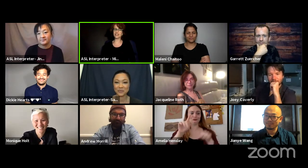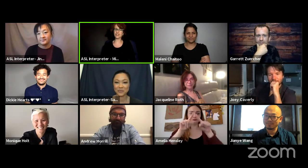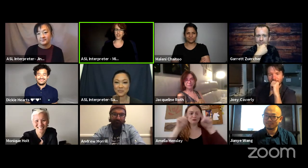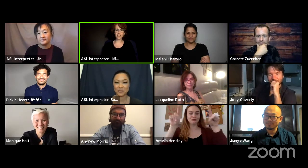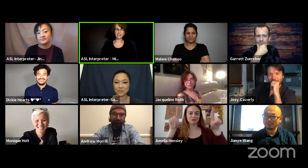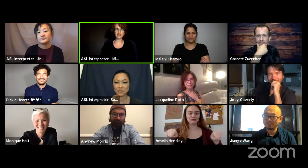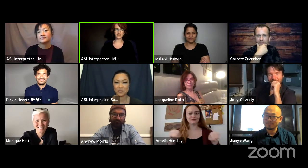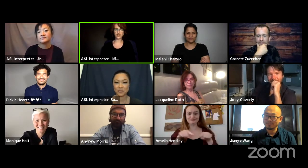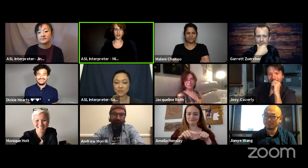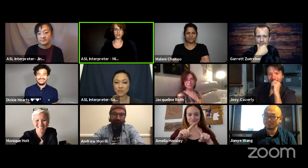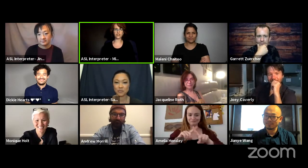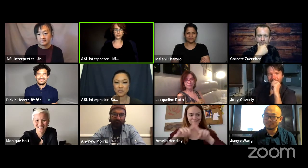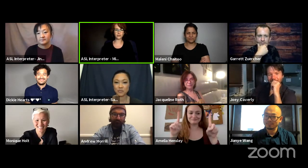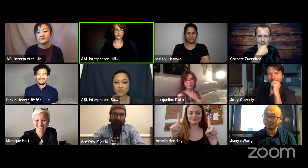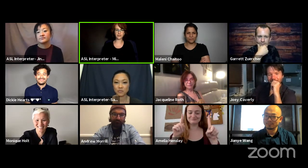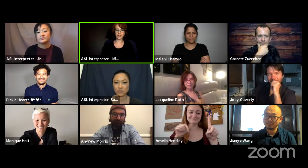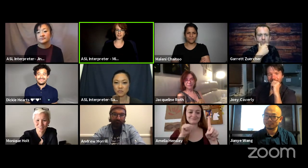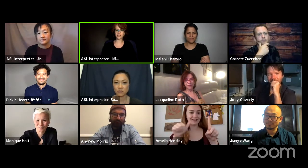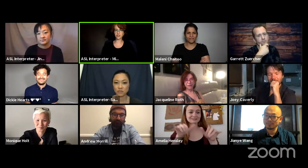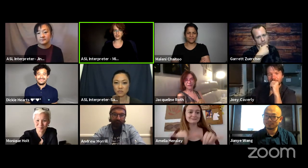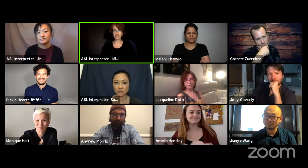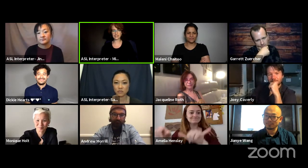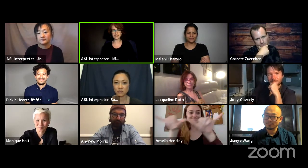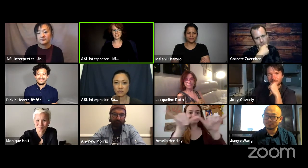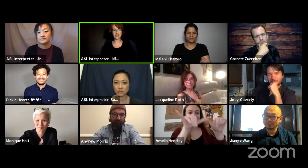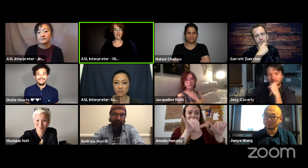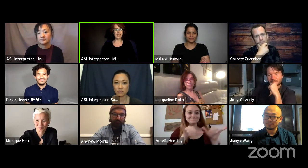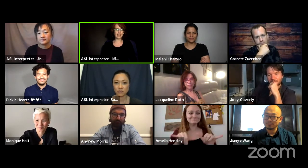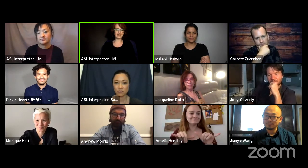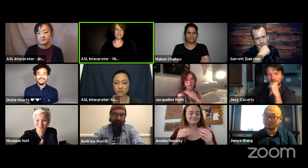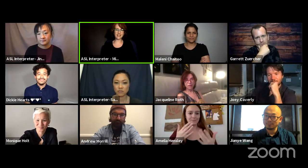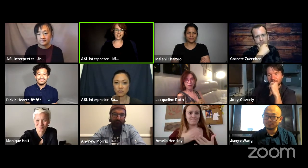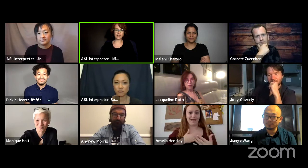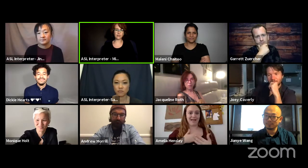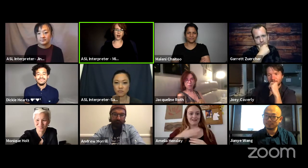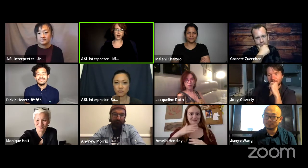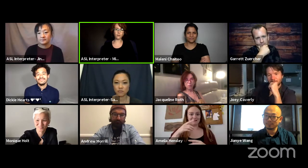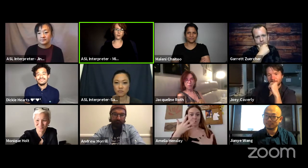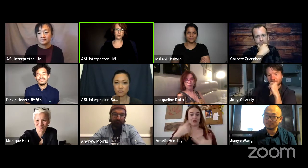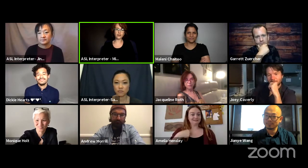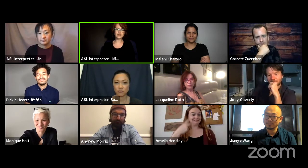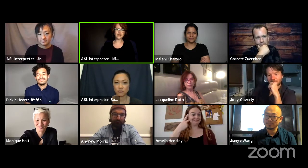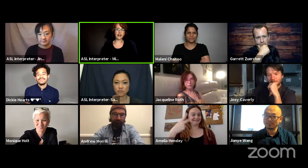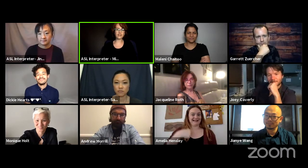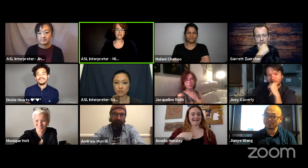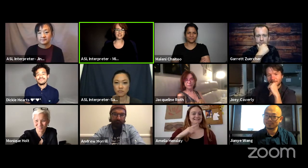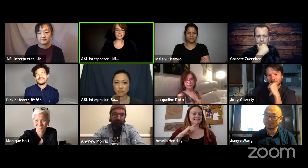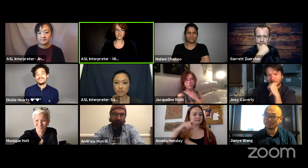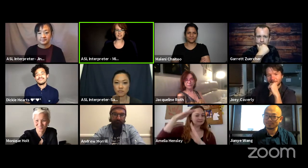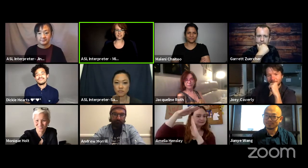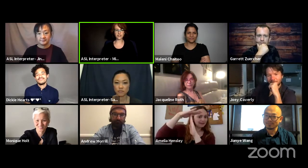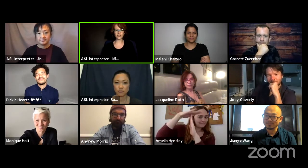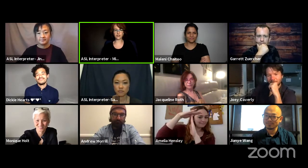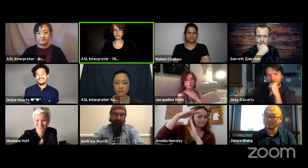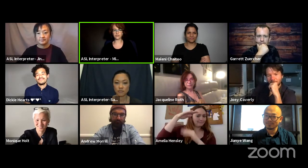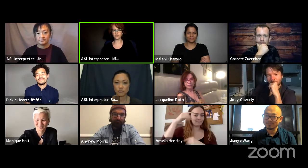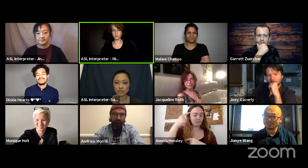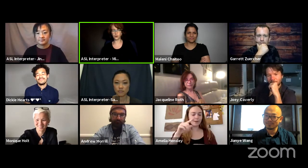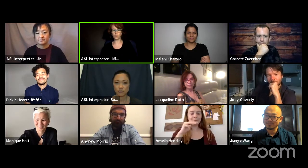It's a challenge on Zoom. You've got these screens, and we wanted to have a standardization of, you know,